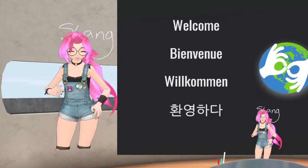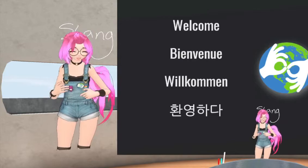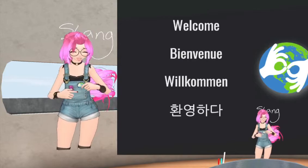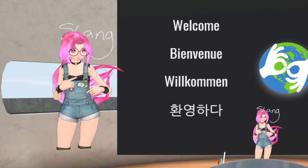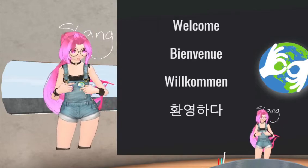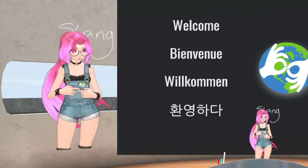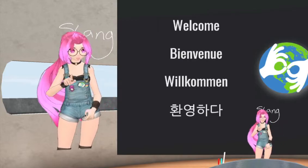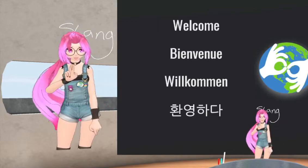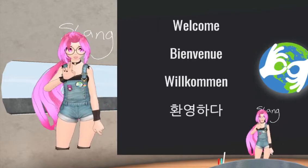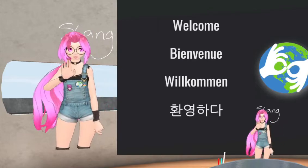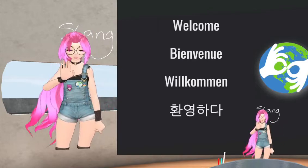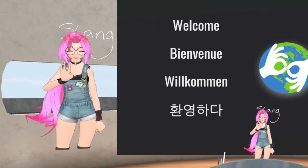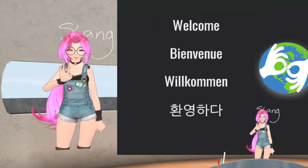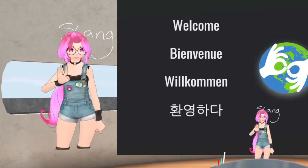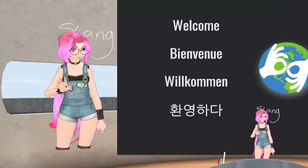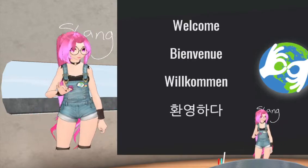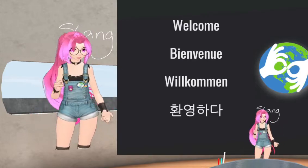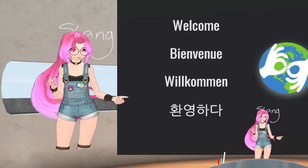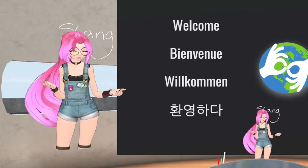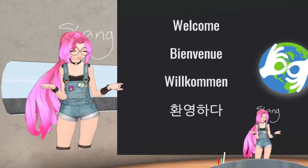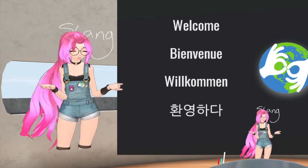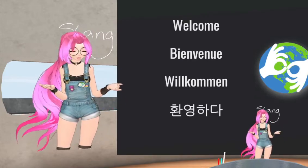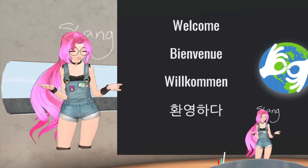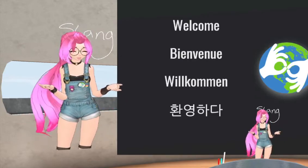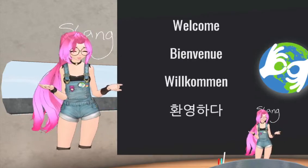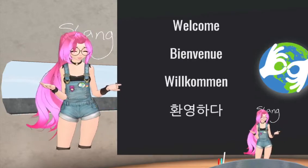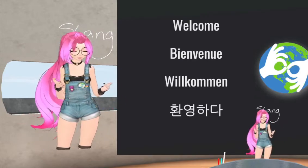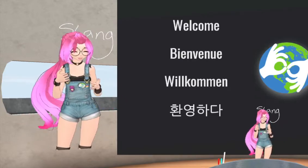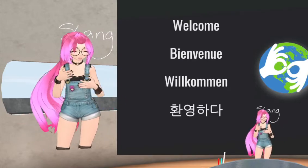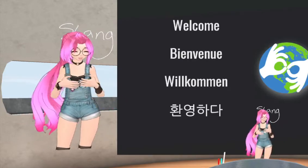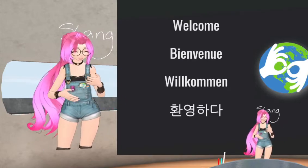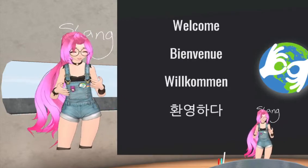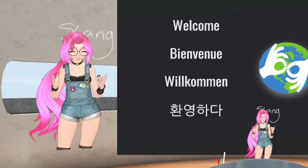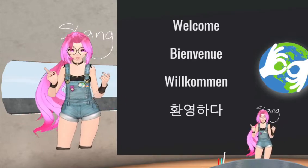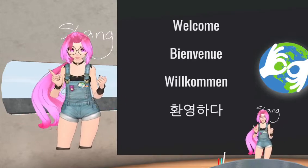Are you still thinking? Sorry, did I catch you at a bad time?